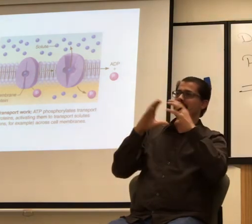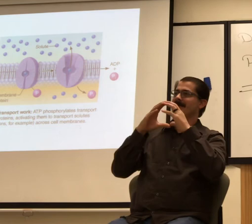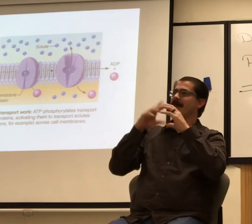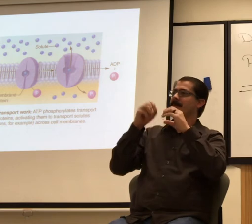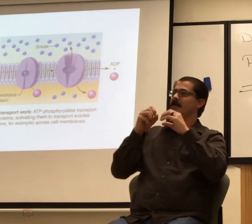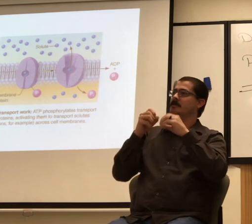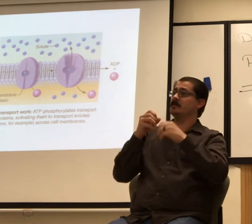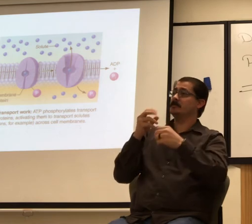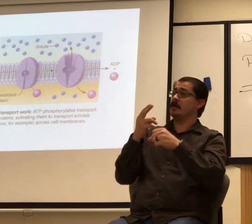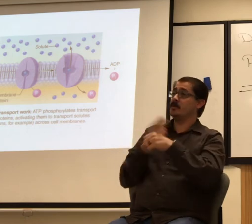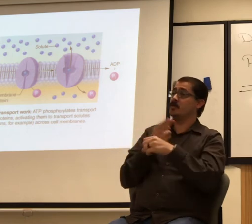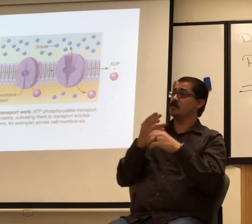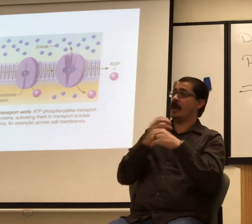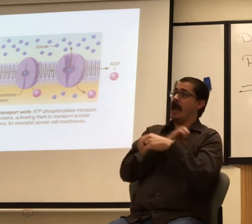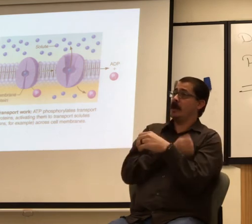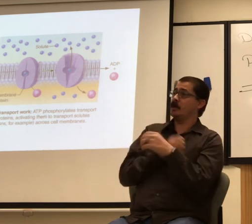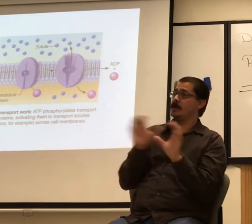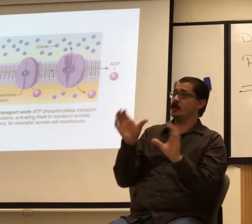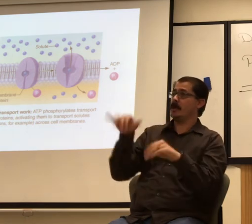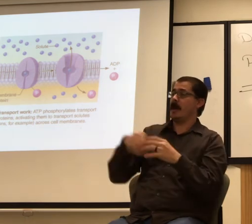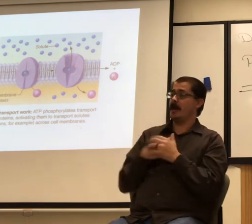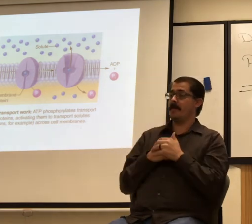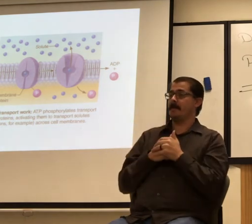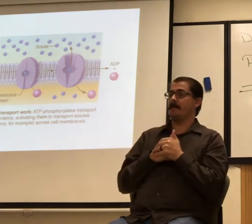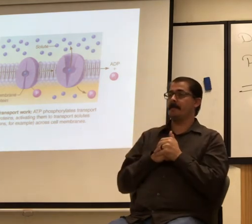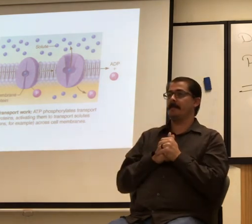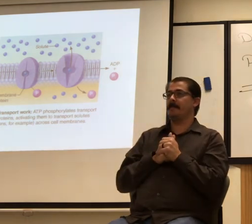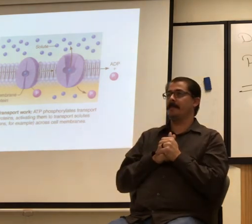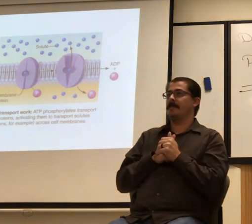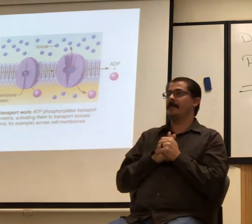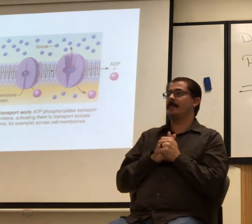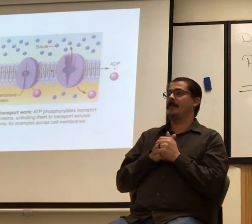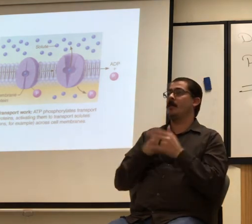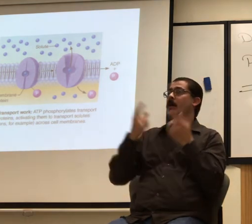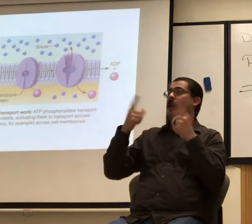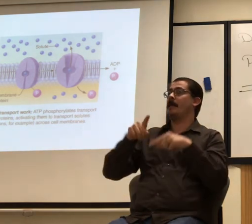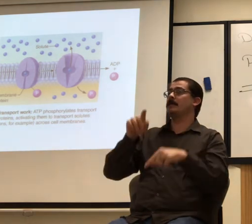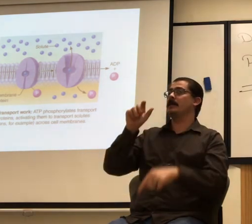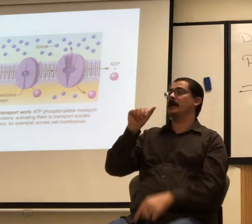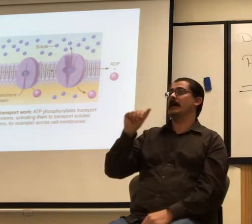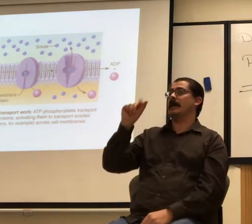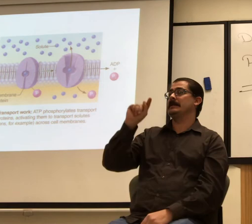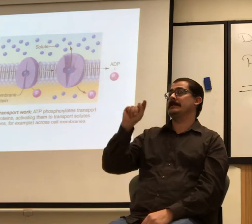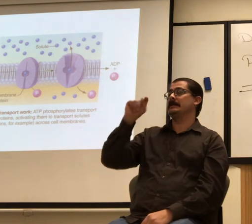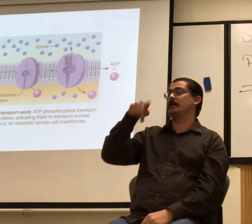to expend energy to do it. So what happens is, there's an ATP,